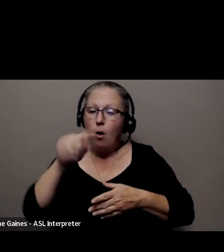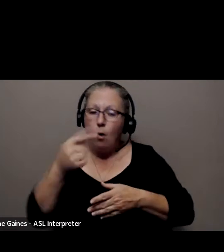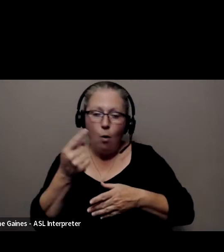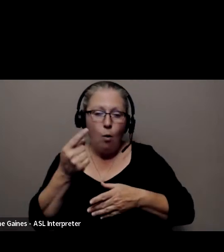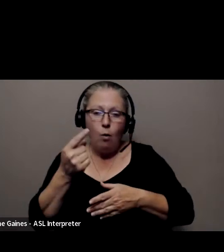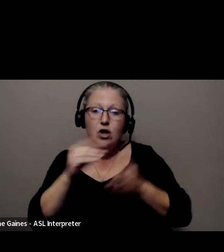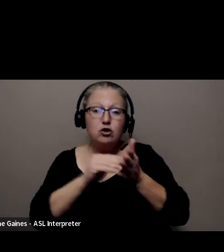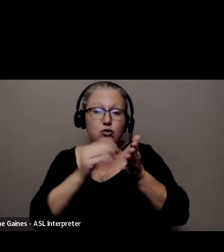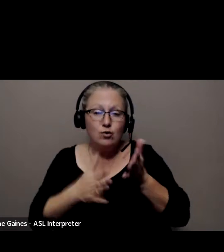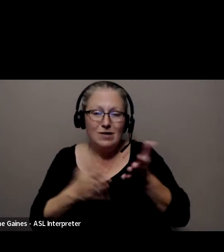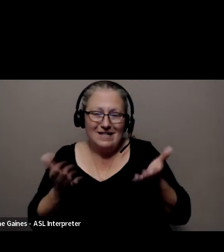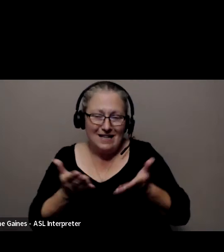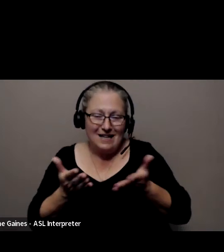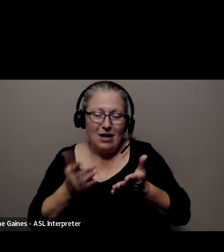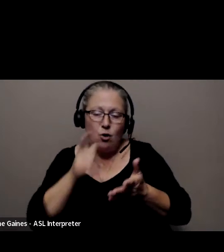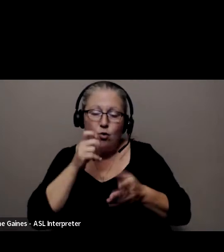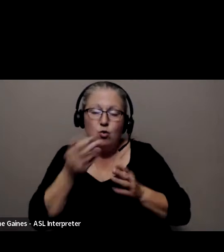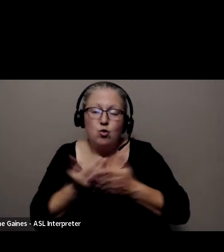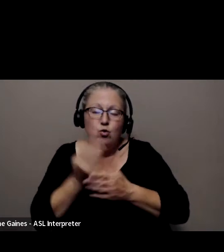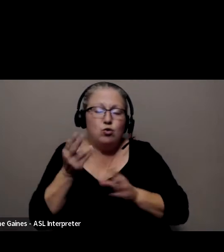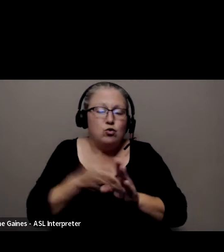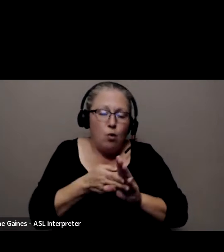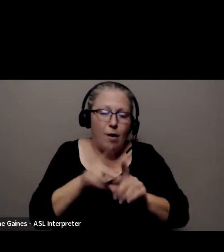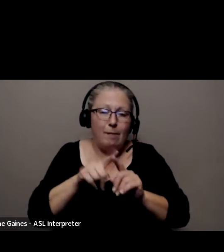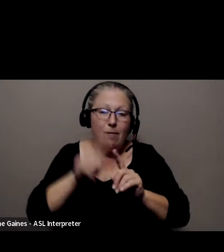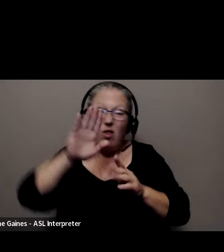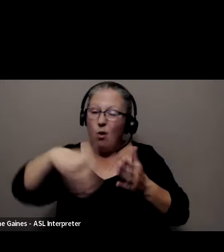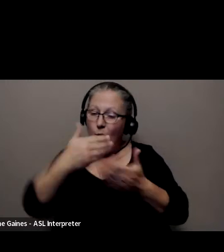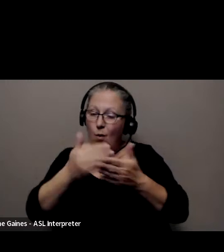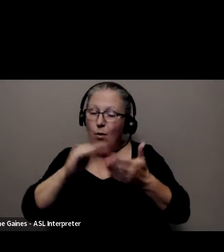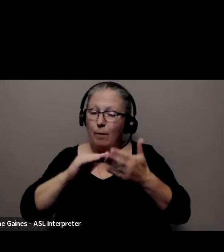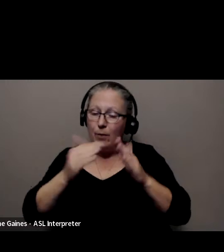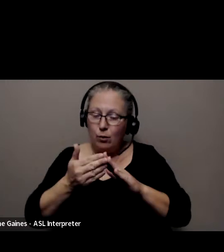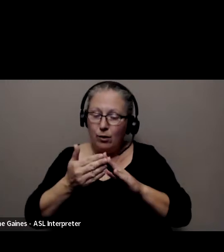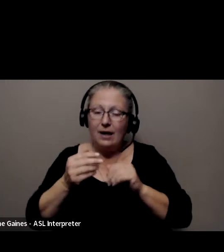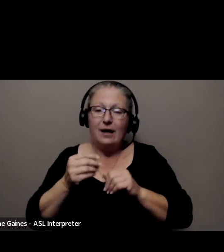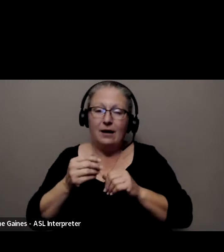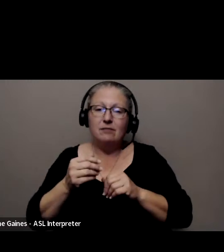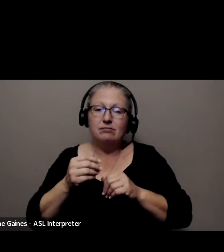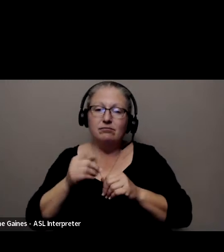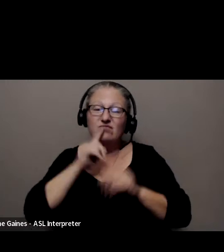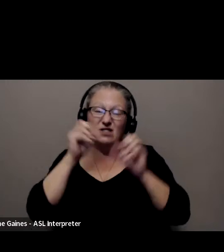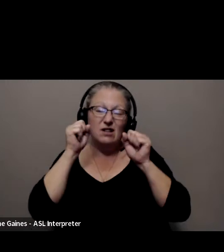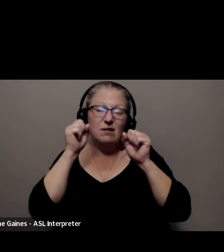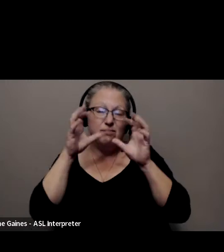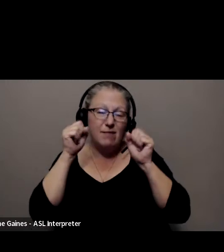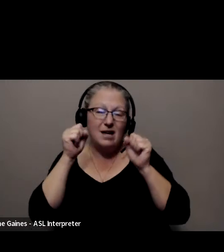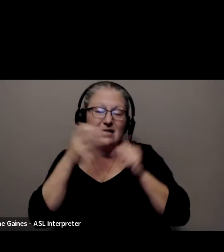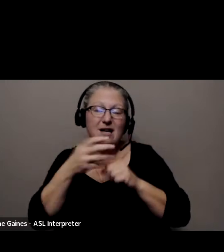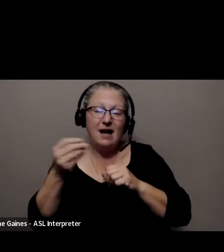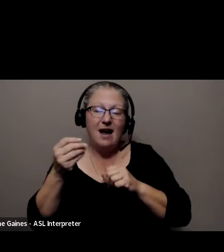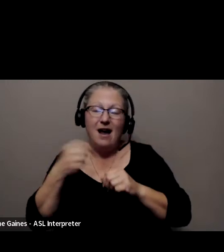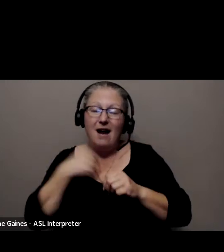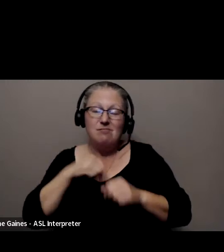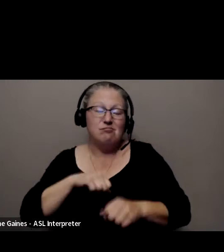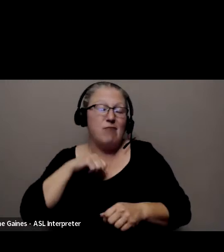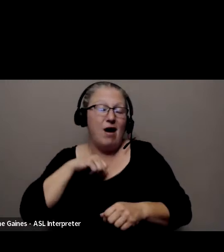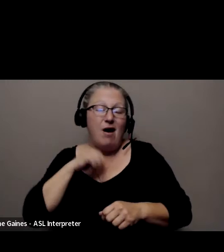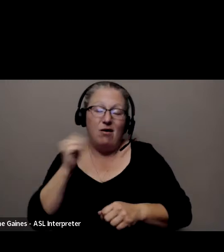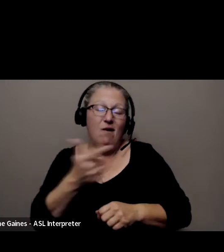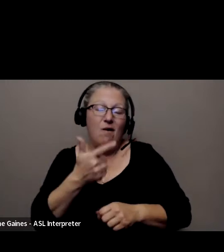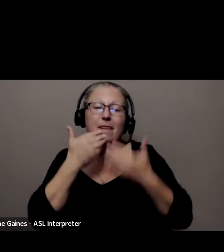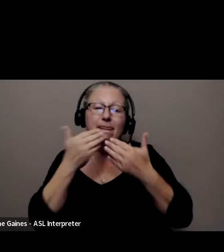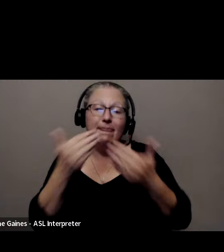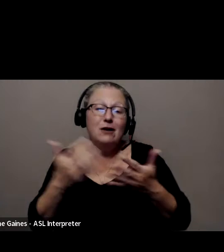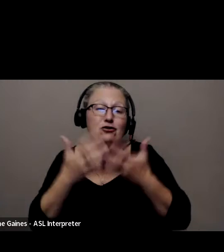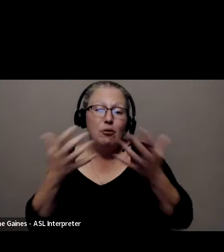our students here, our newcomer students, but really the whole community is really amazing. And I'm just so proud of you. Thank you